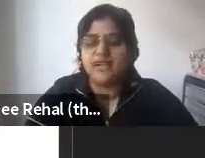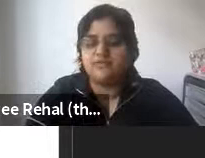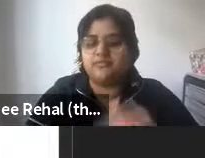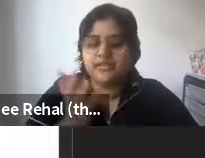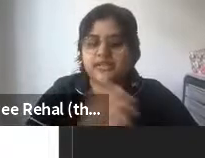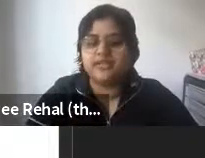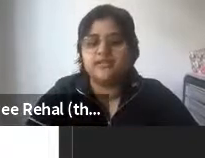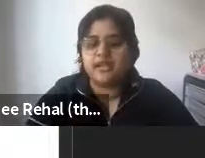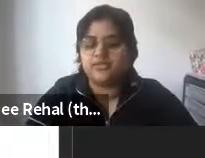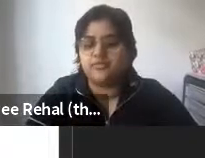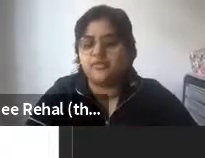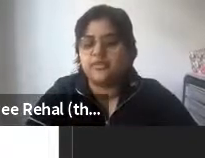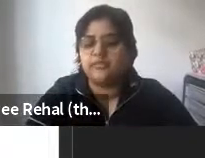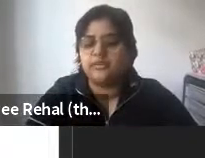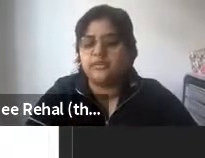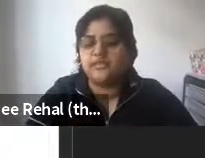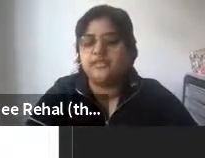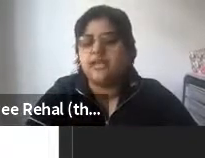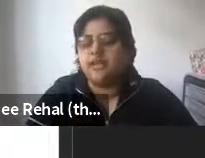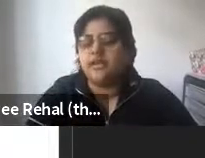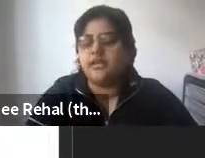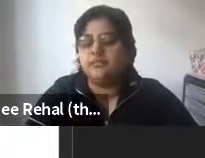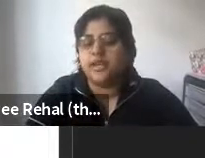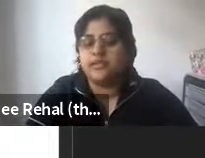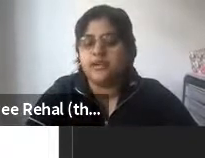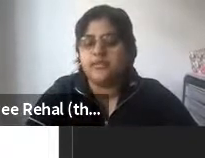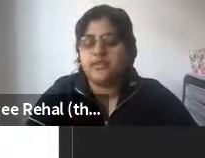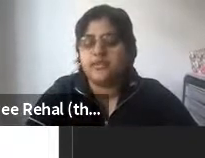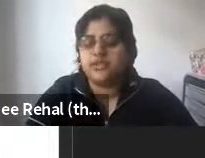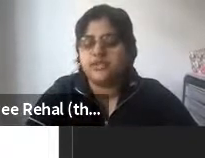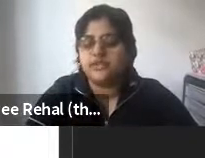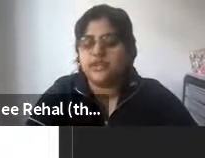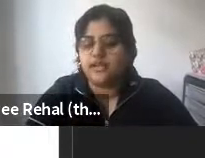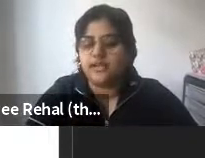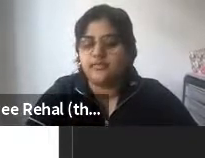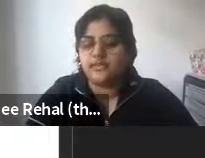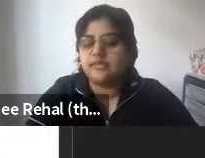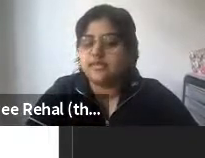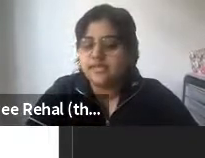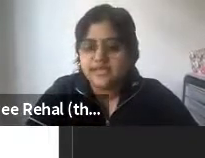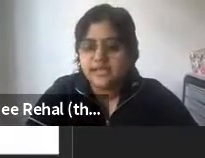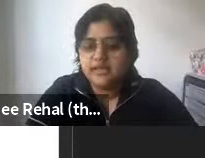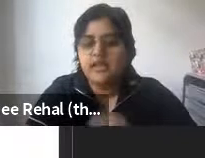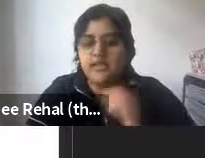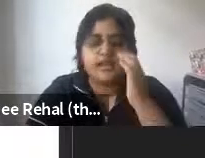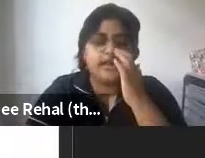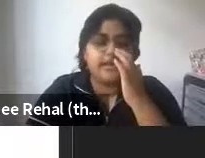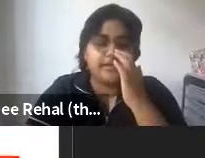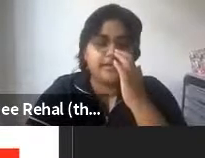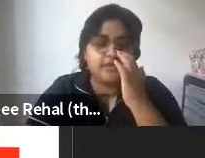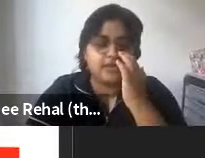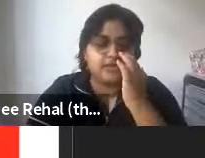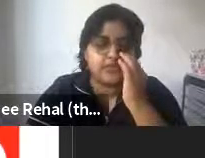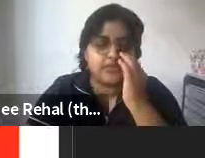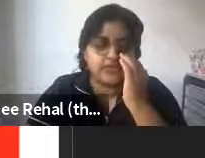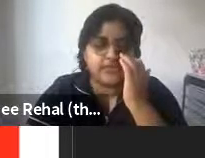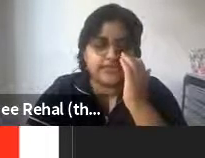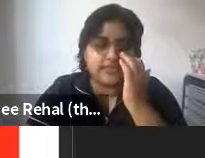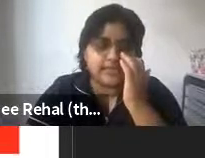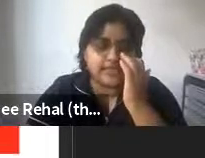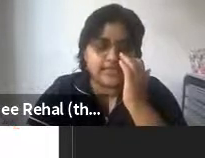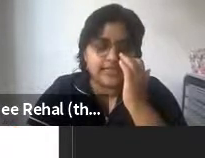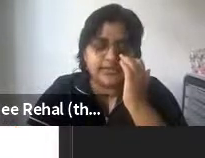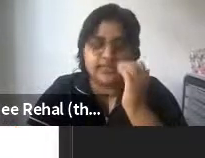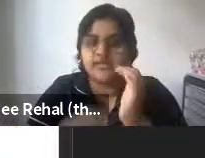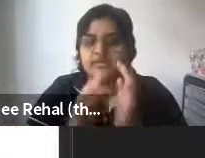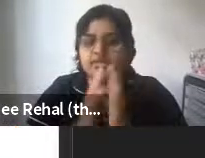Hannah Frizkid at Toronto Public Libraries. I got featured in the CBC. I got to work with